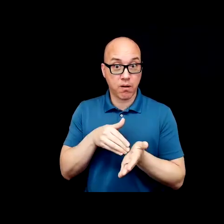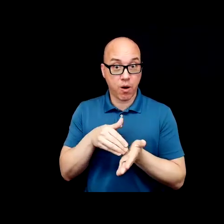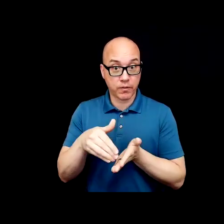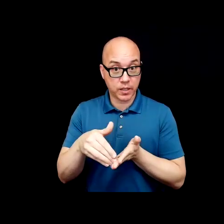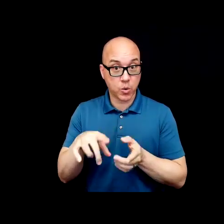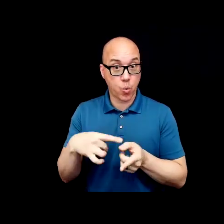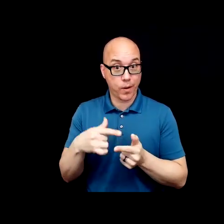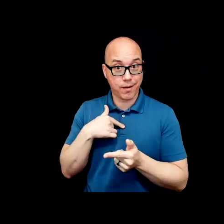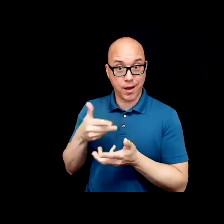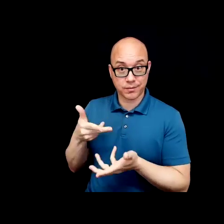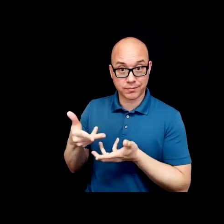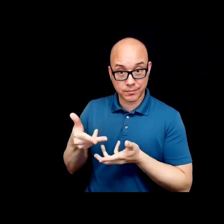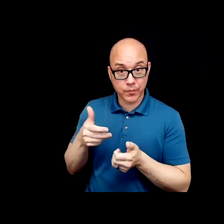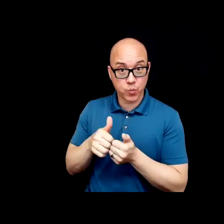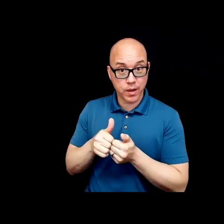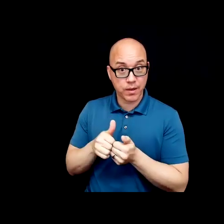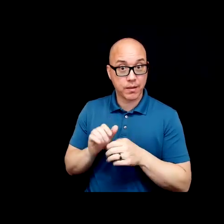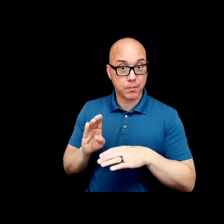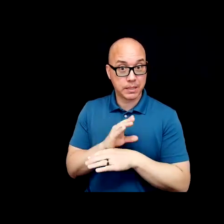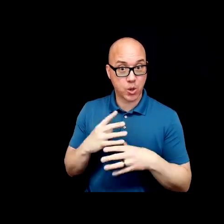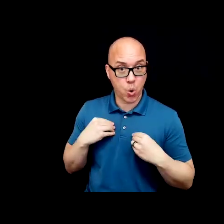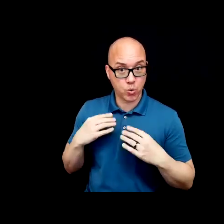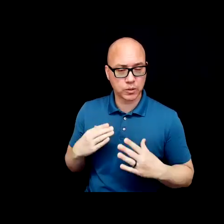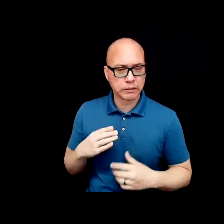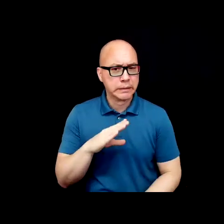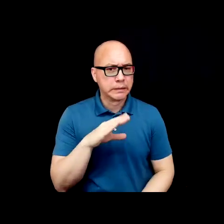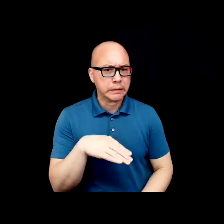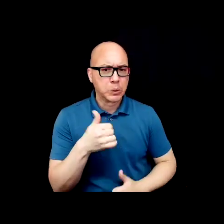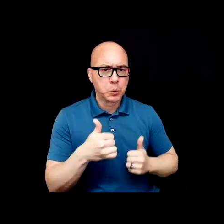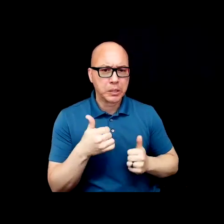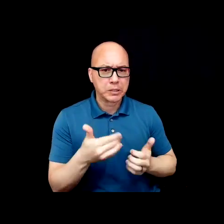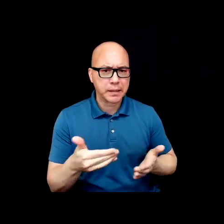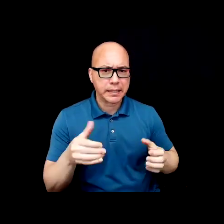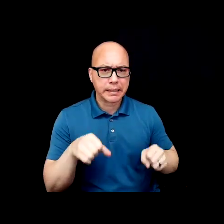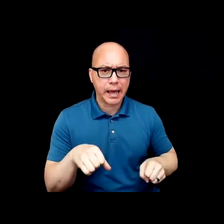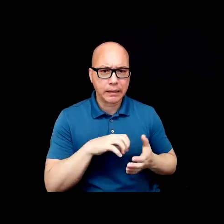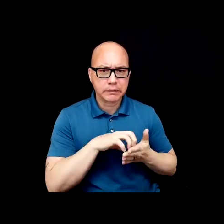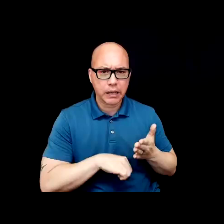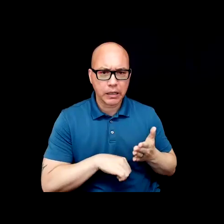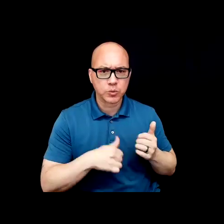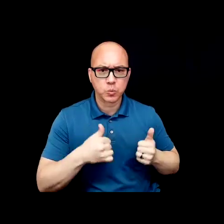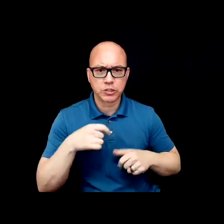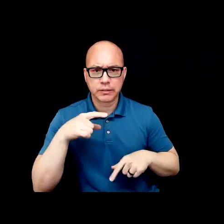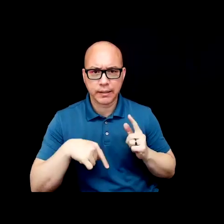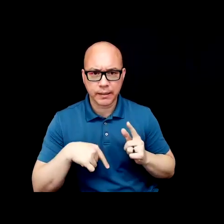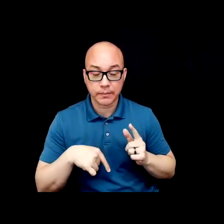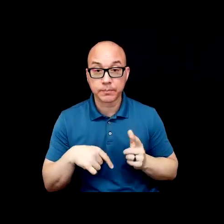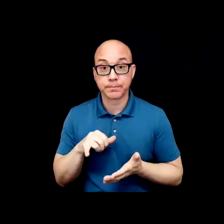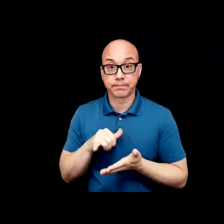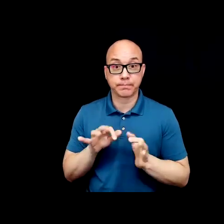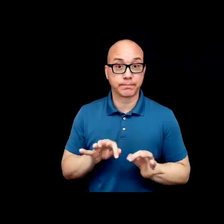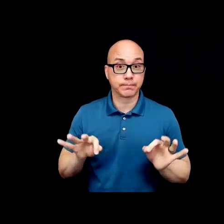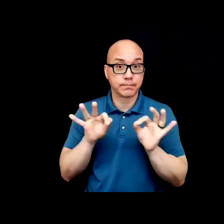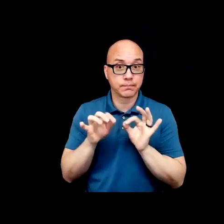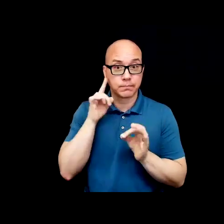on what is deductible and what is not deductible, all of which is very important in the record keeping and